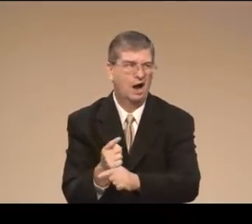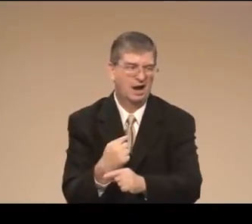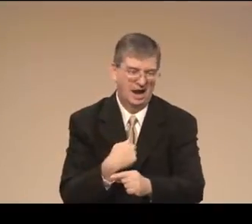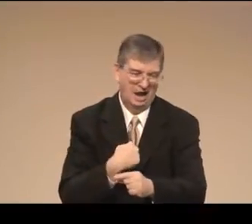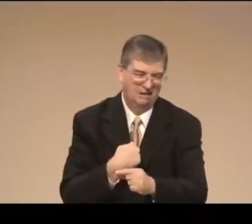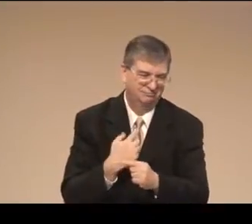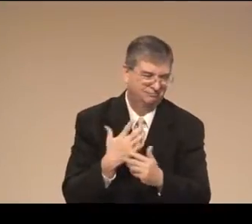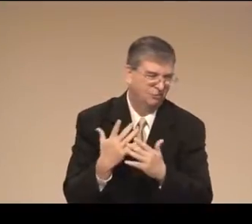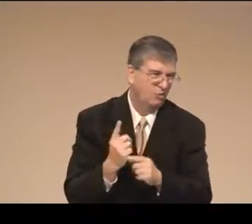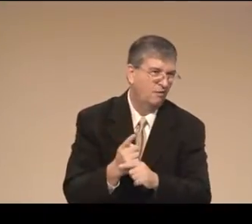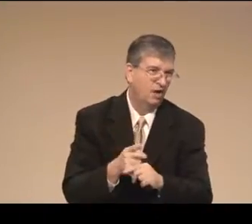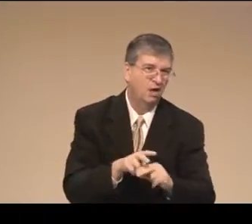of who you are.